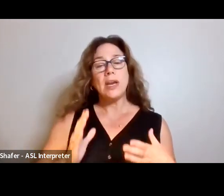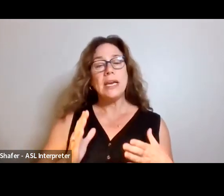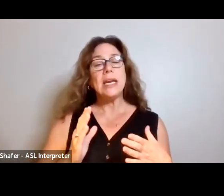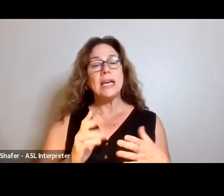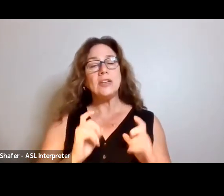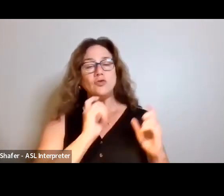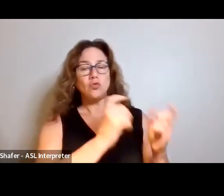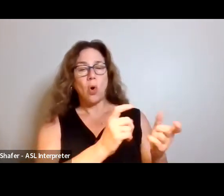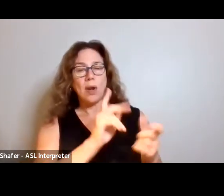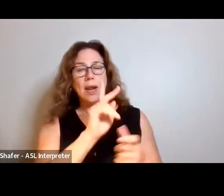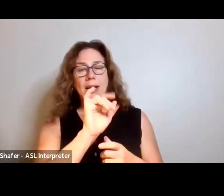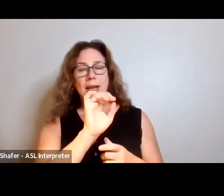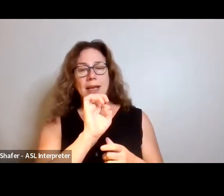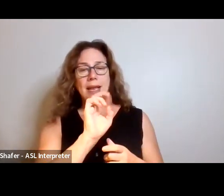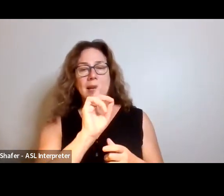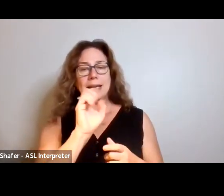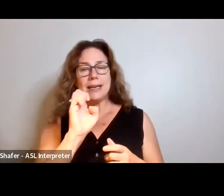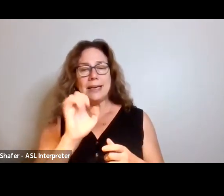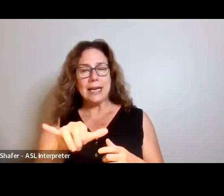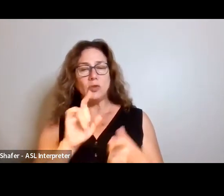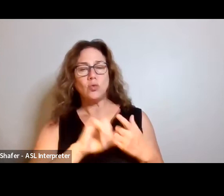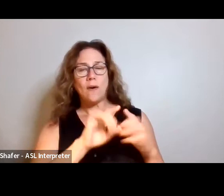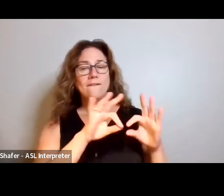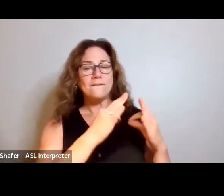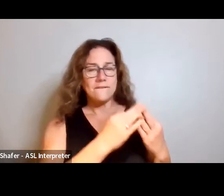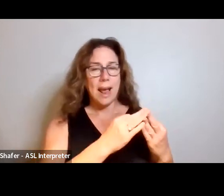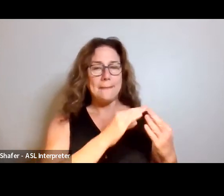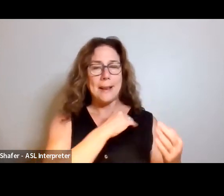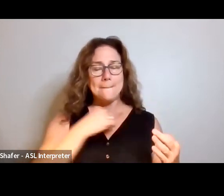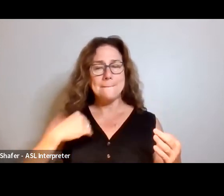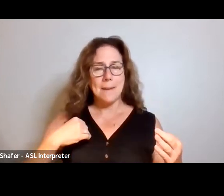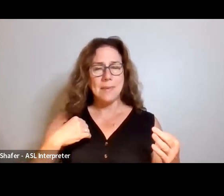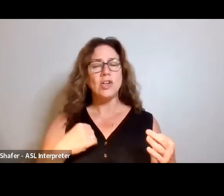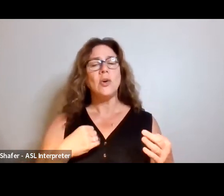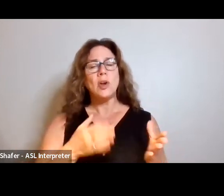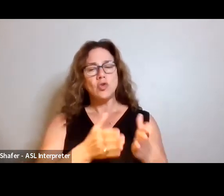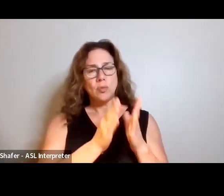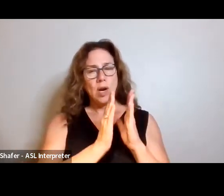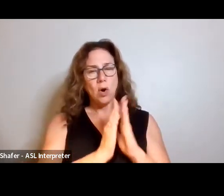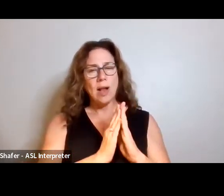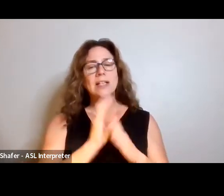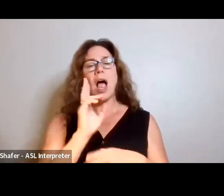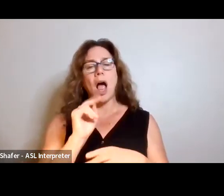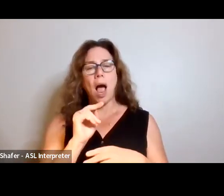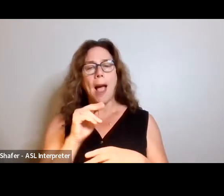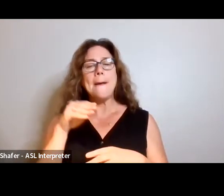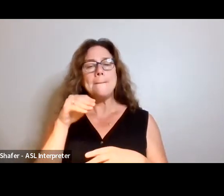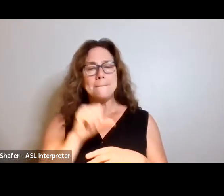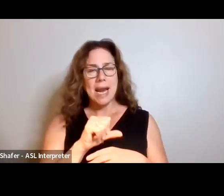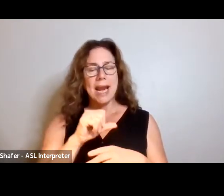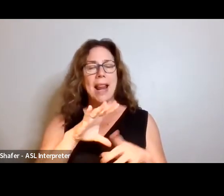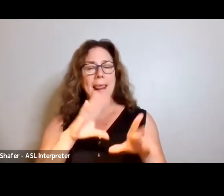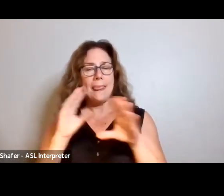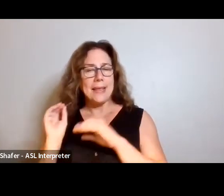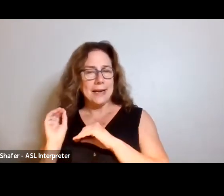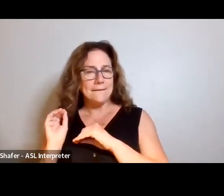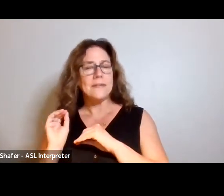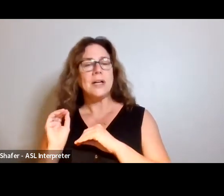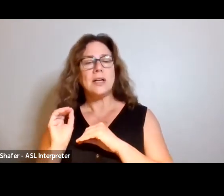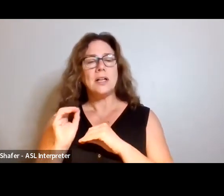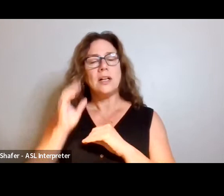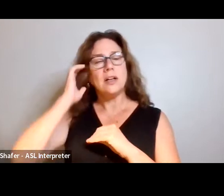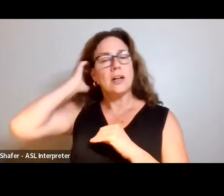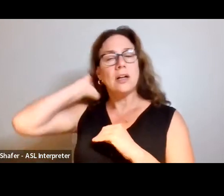She'd like to request unpaid leave in order to meet the Donor Shield reimbursement program that